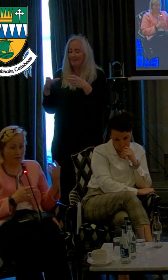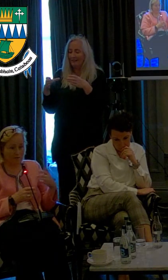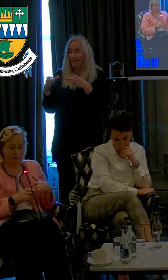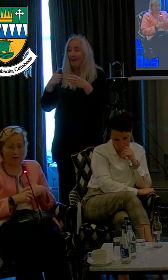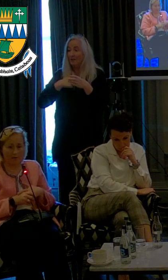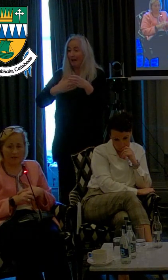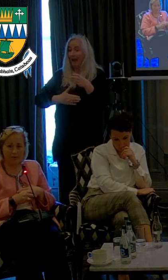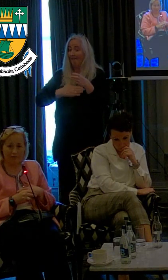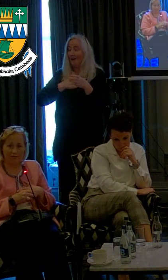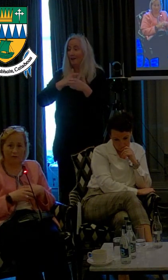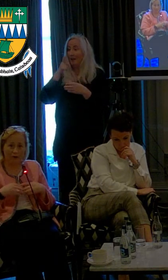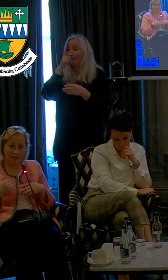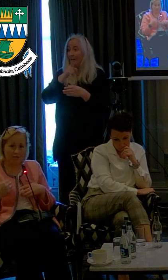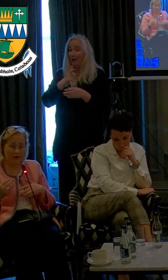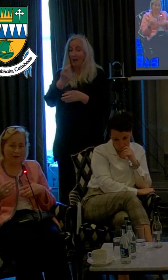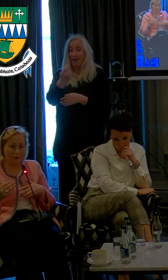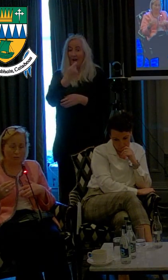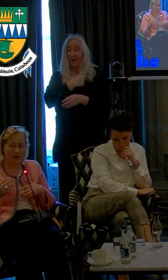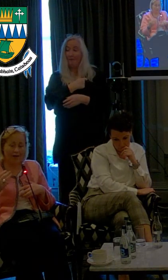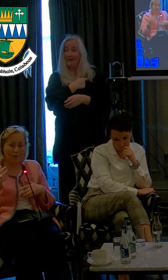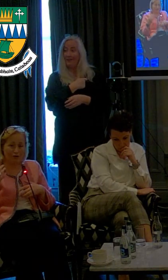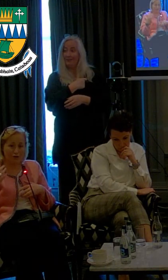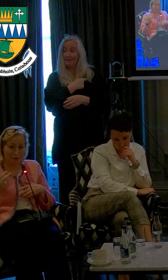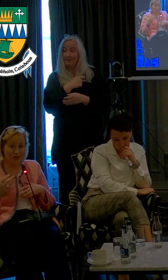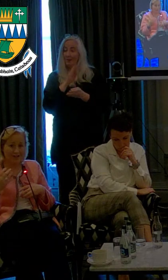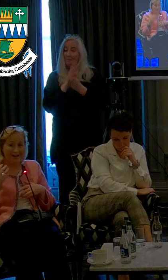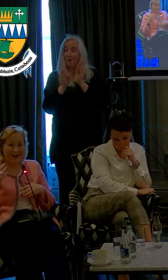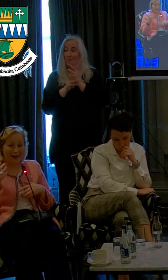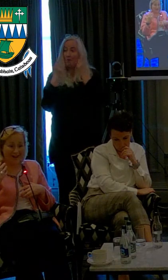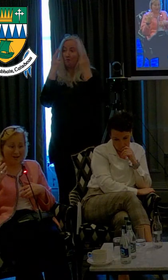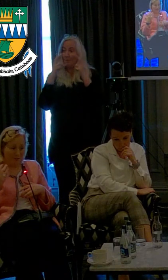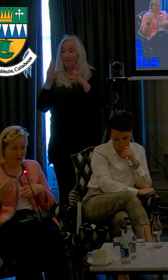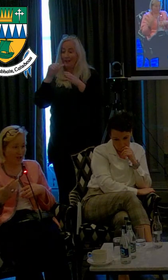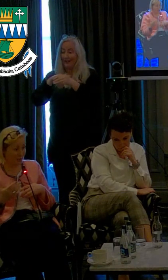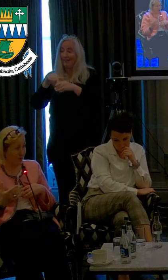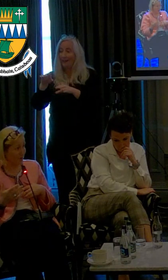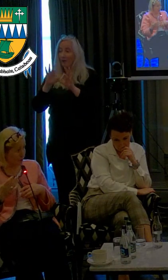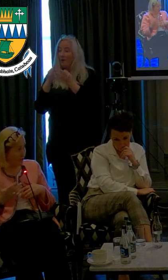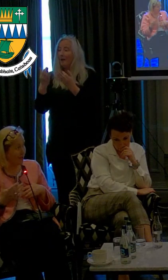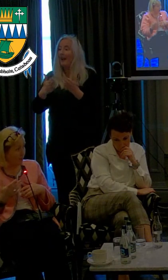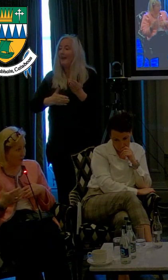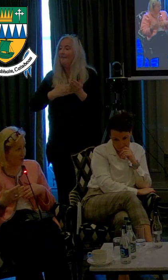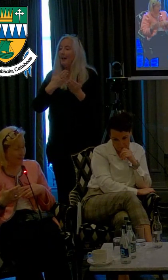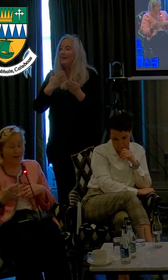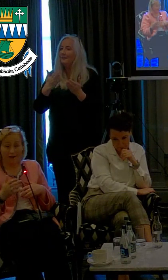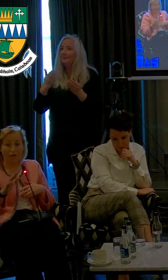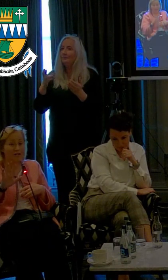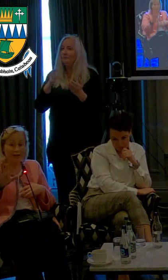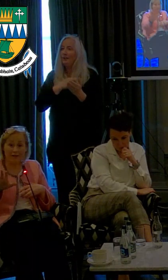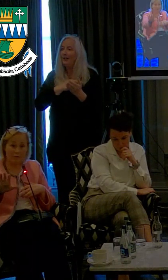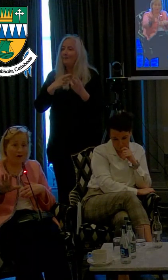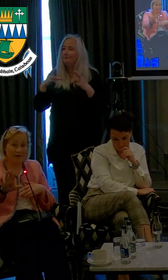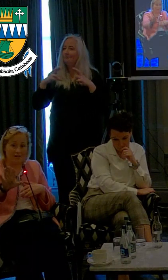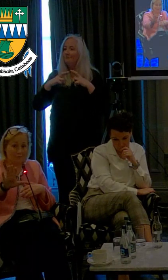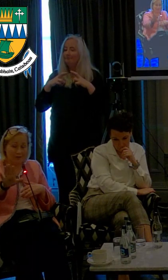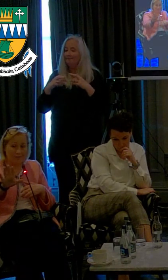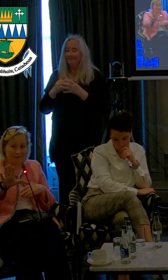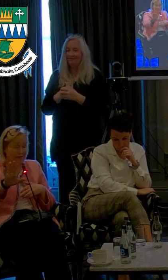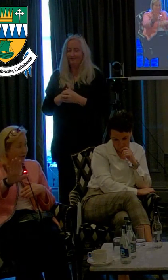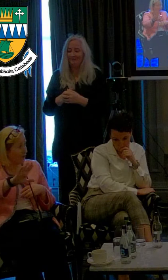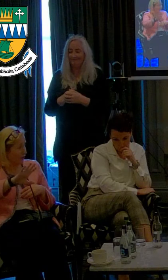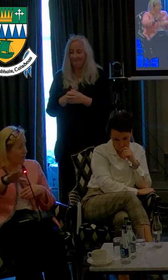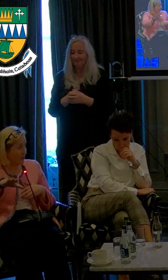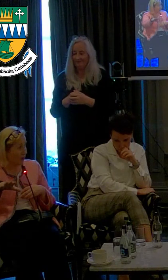was fortunate enough to be nominated by the Fianna Fáil party to be on that group. And it was such an enriching experience. It really was. I couldn't tell you the party of the